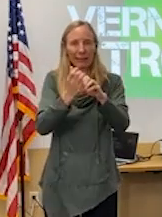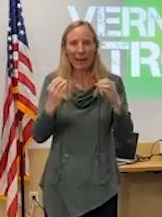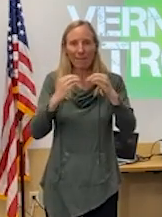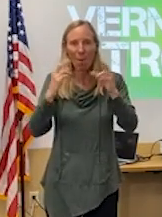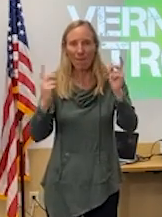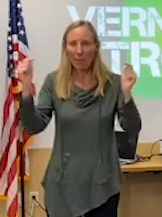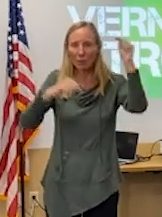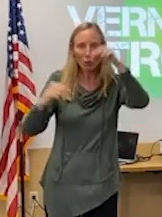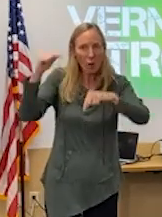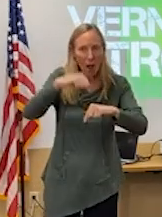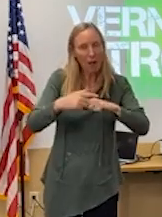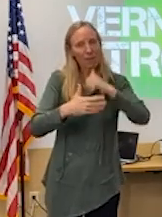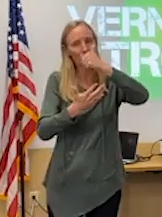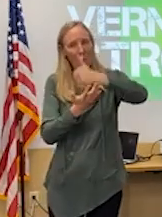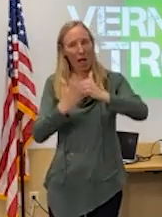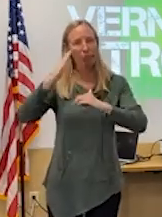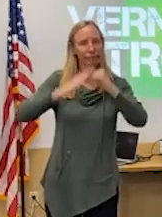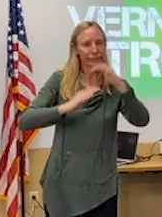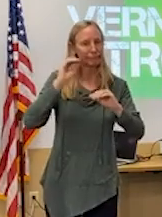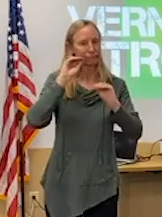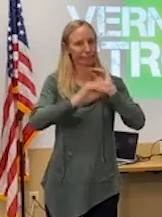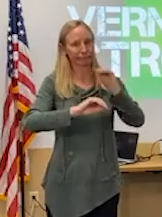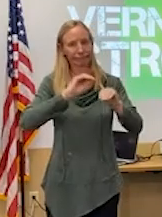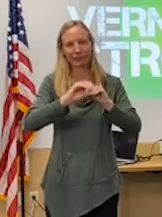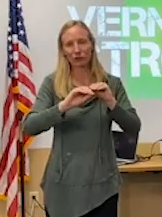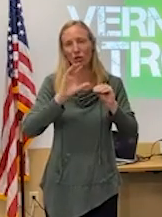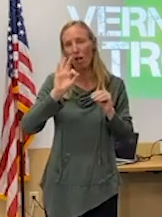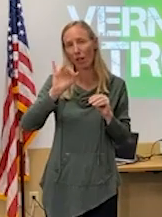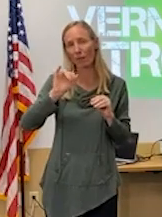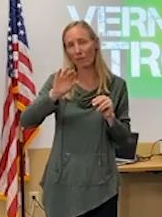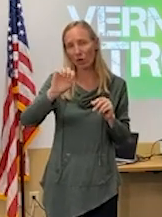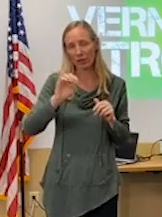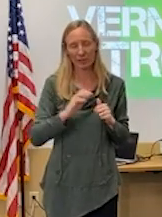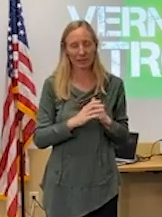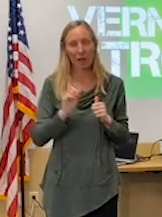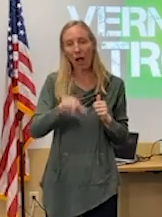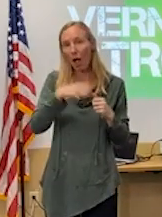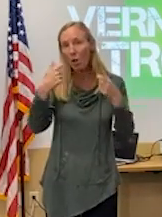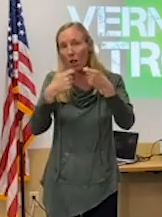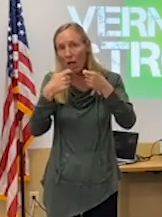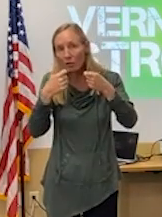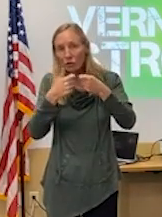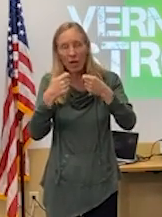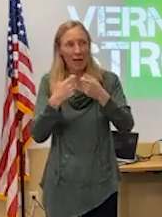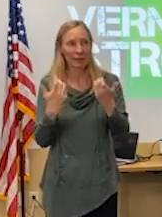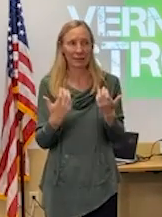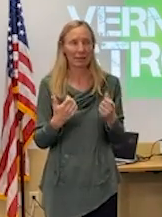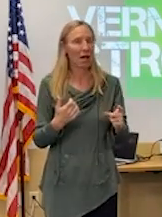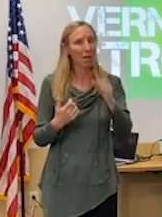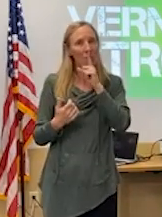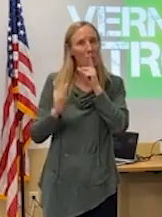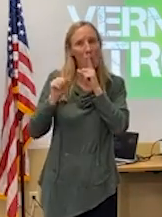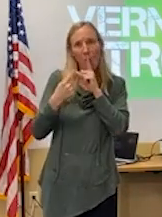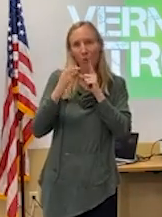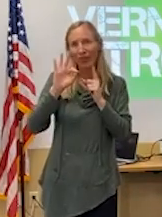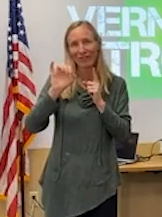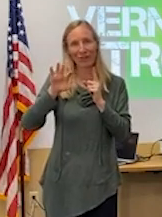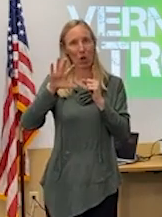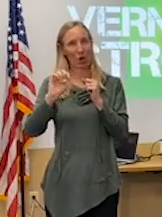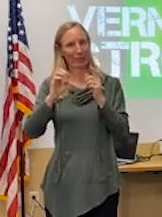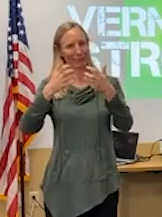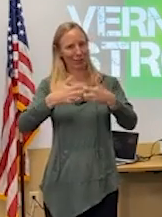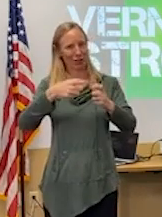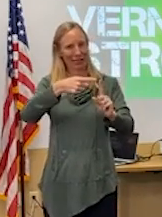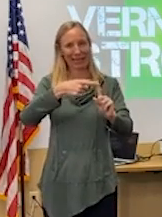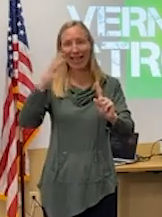numbers. Getting the furnaces and other electrical devices, because it's not just the furnace. If there's